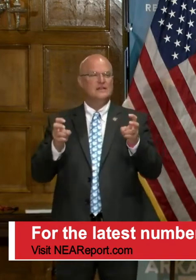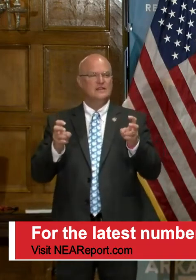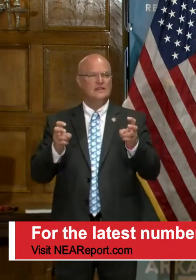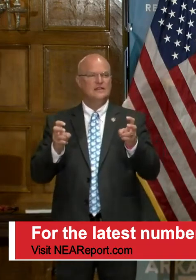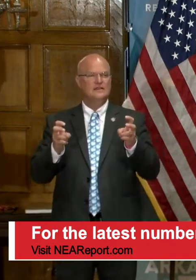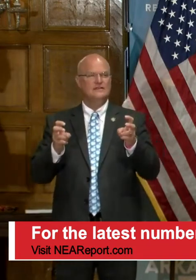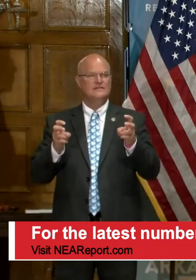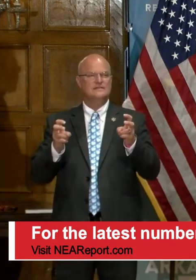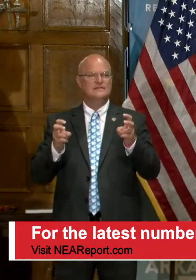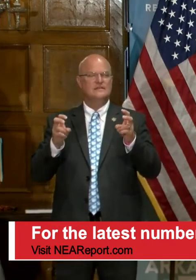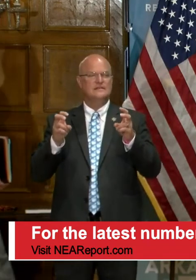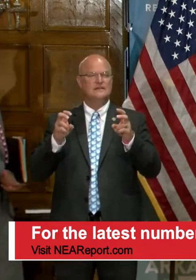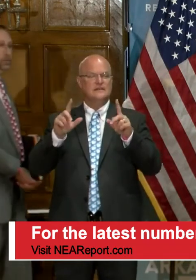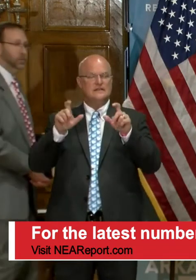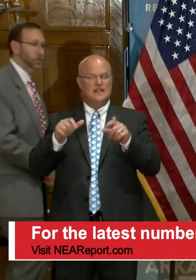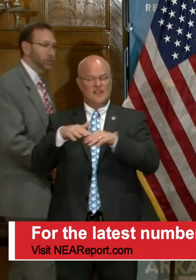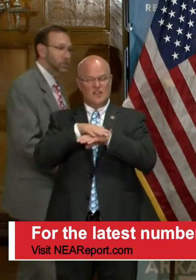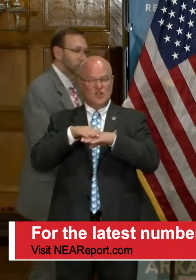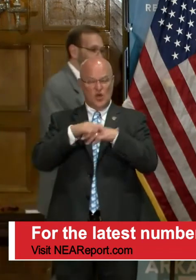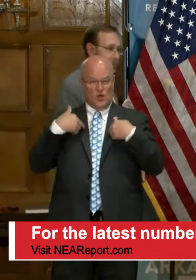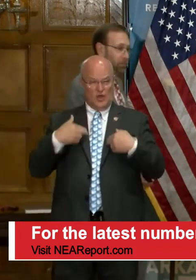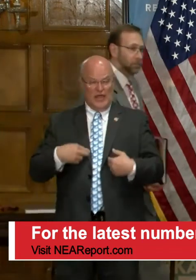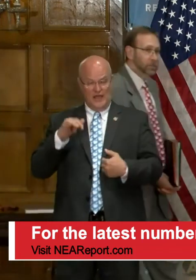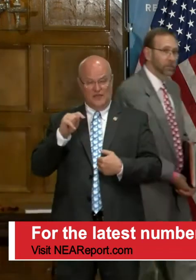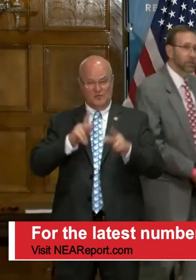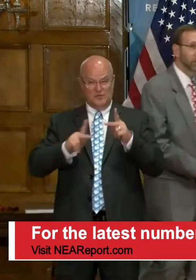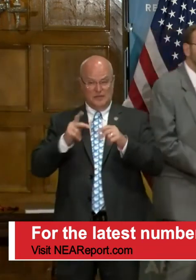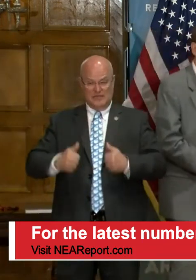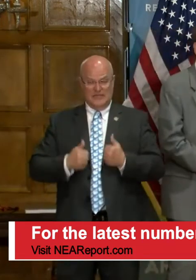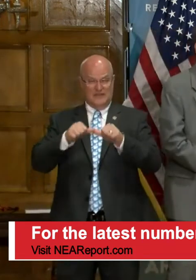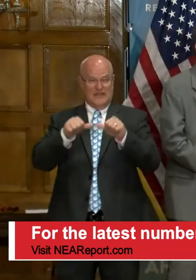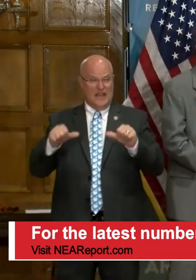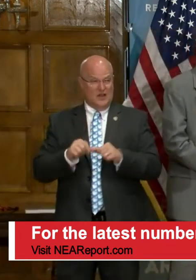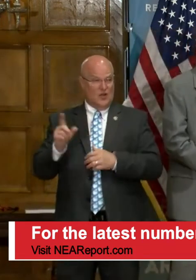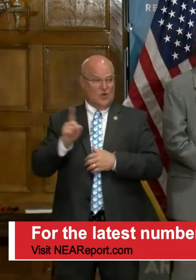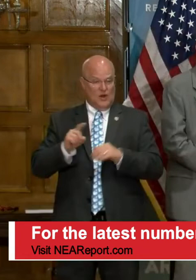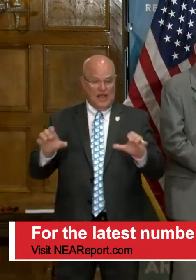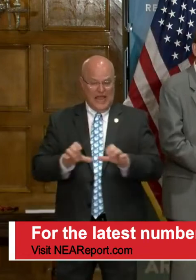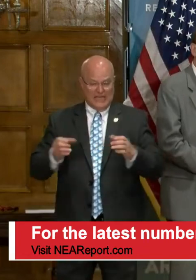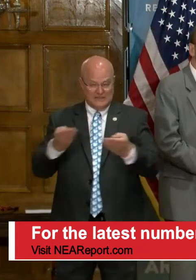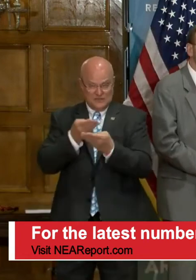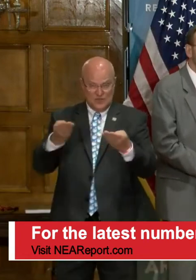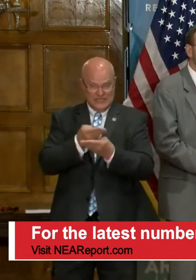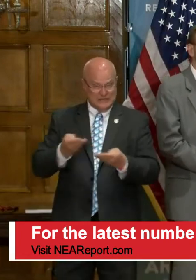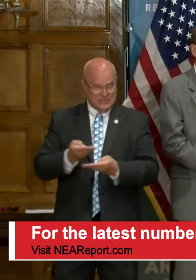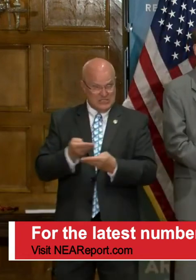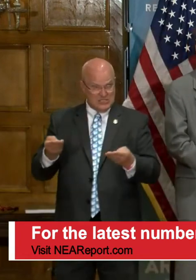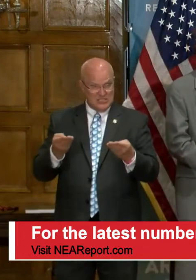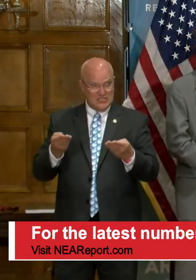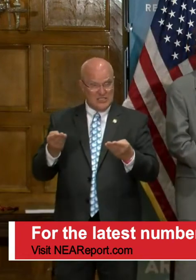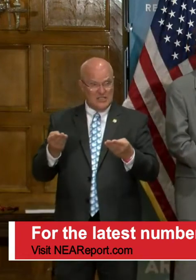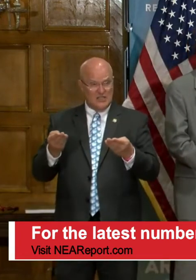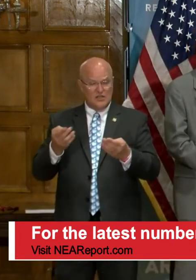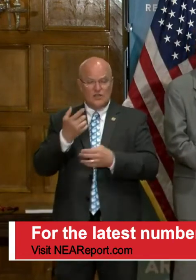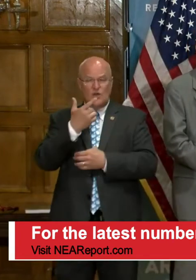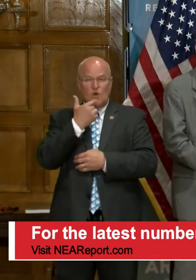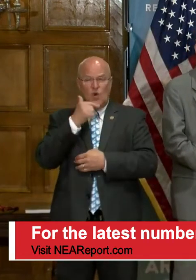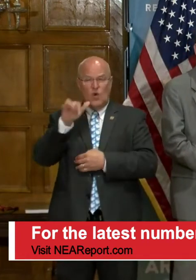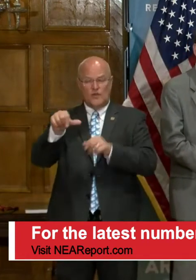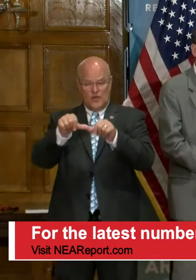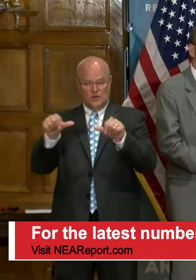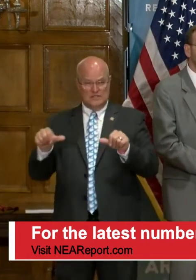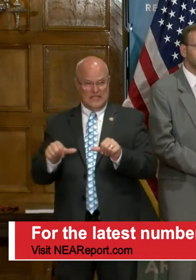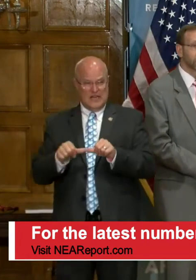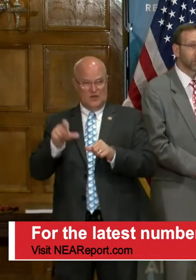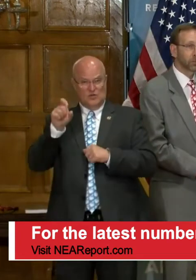at the units for people who live in areas where there's active transmission, who in those